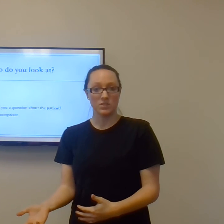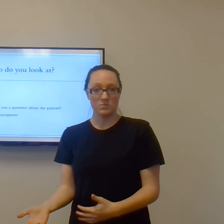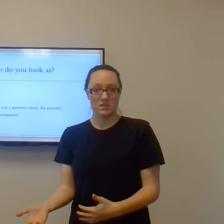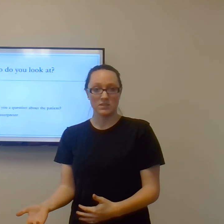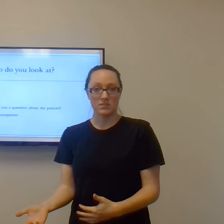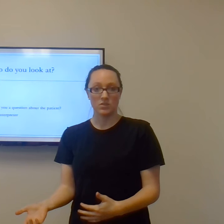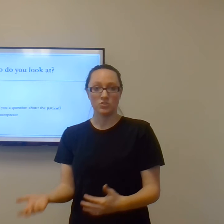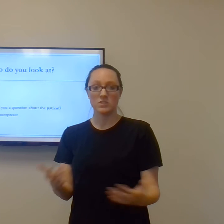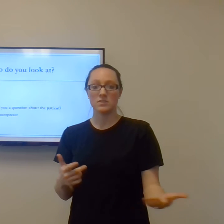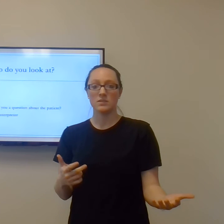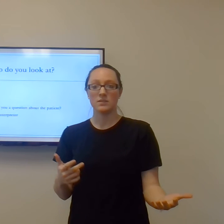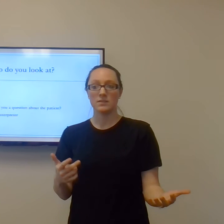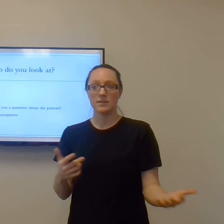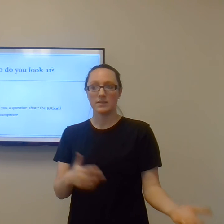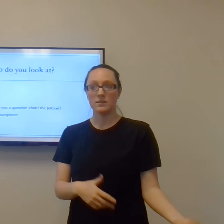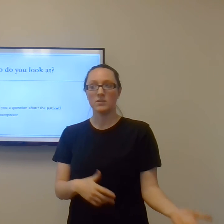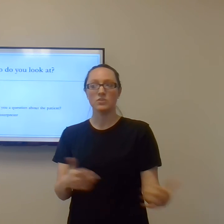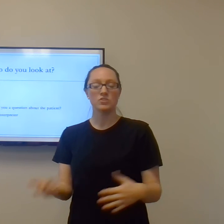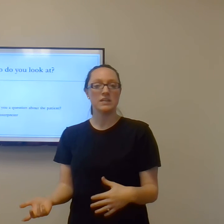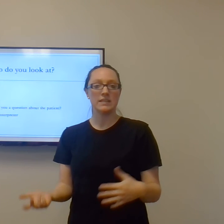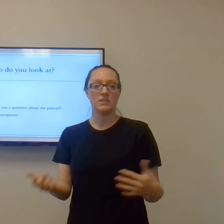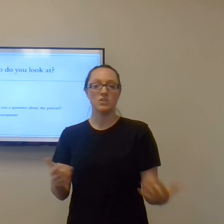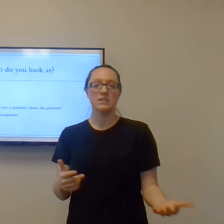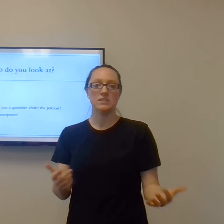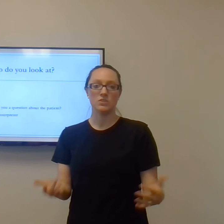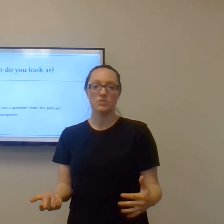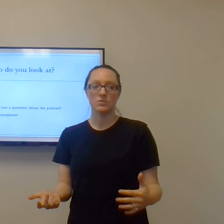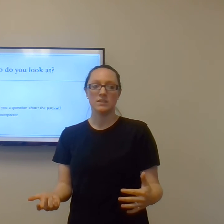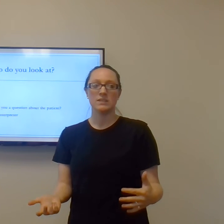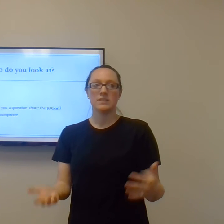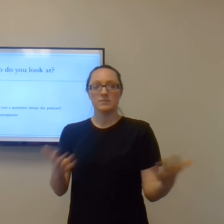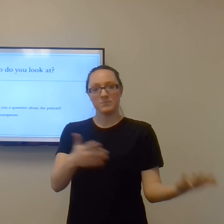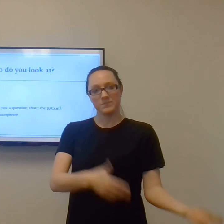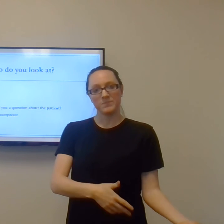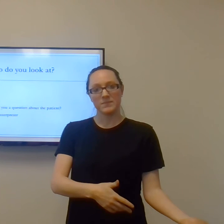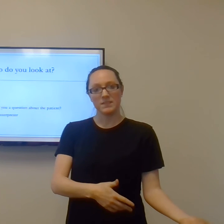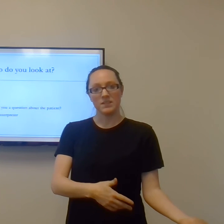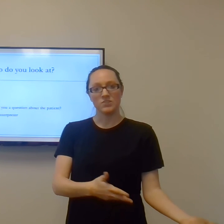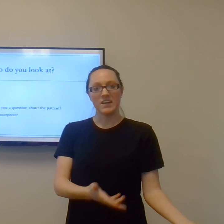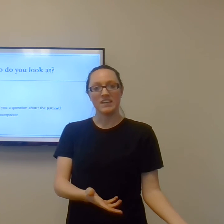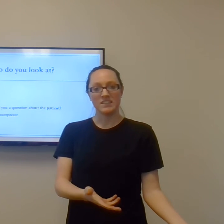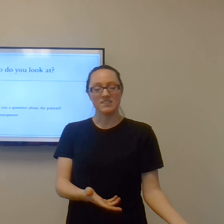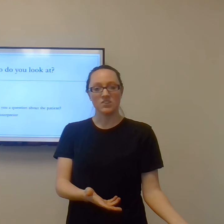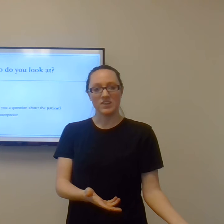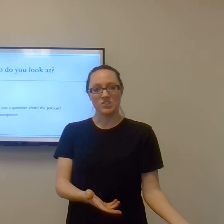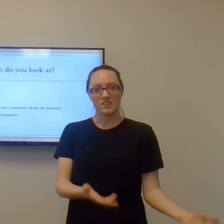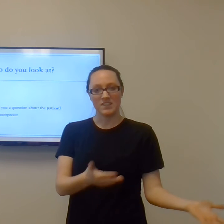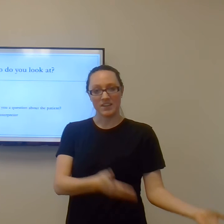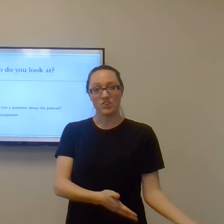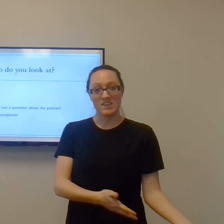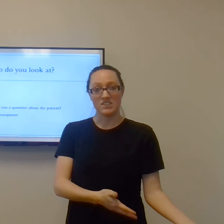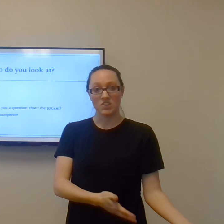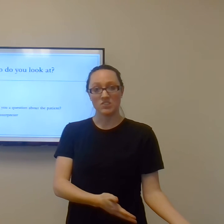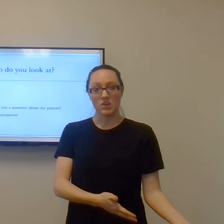you want. So just understand that you need to, take in consideration their needs